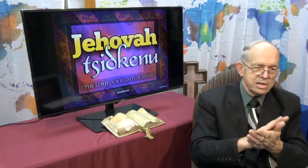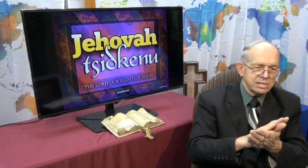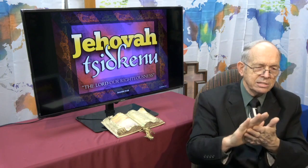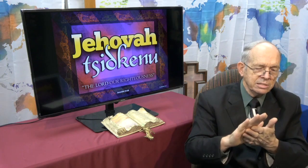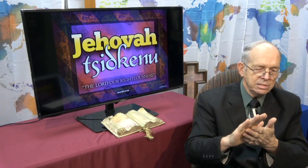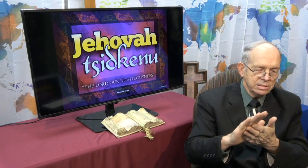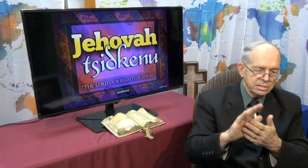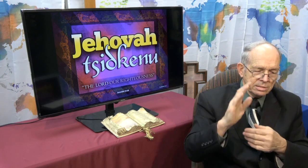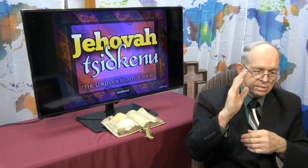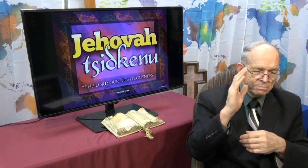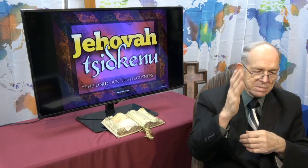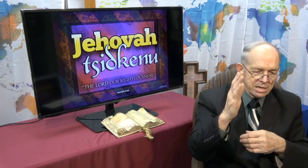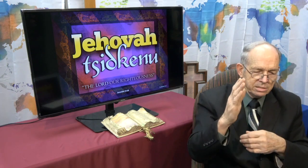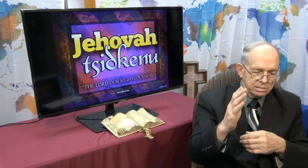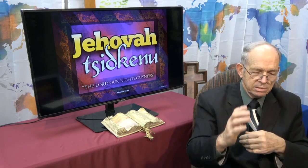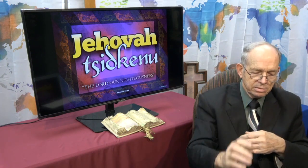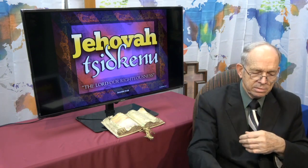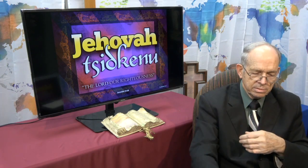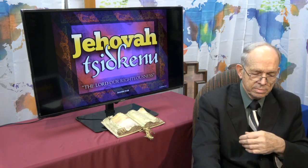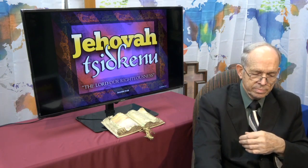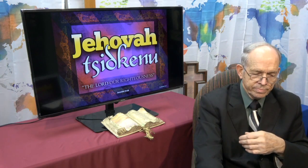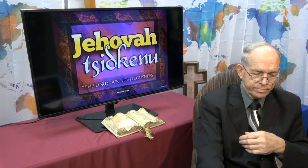righteousness. Amen.